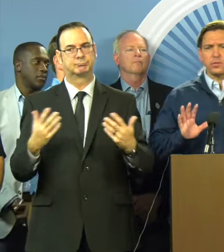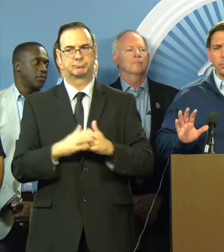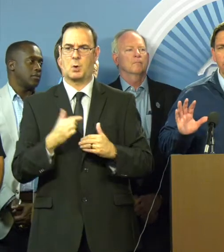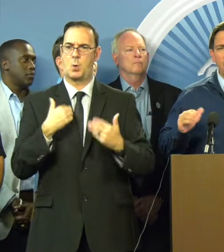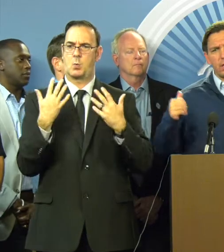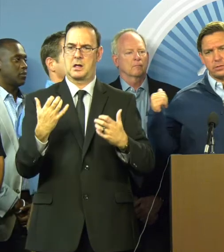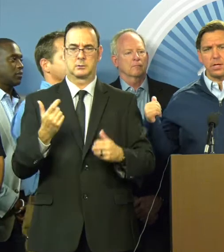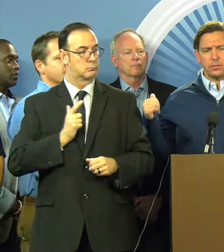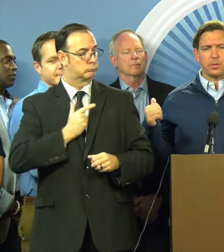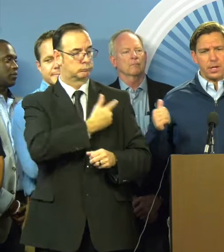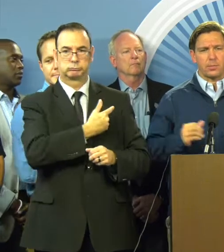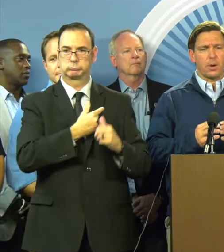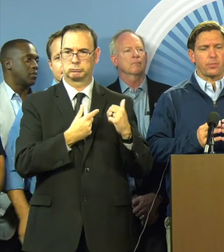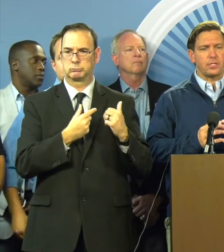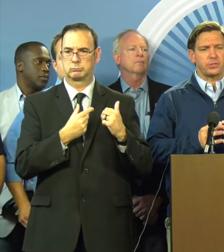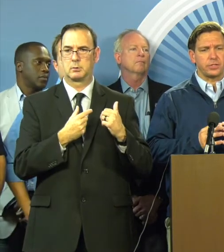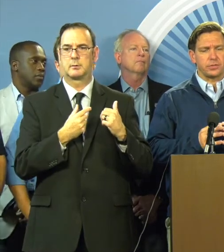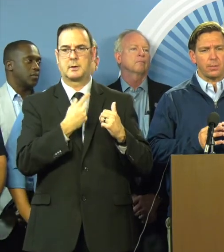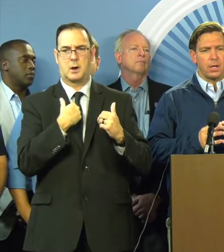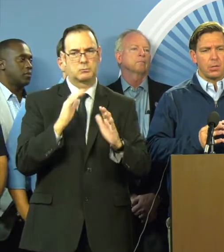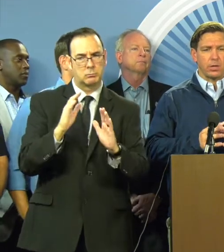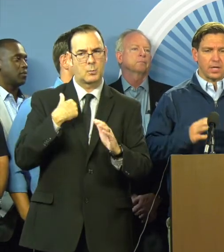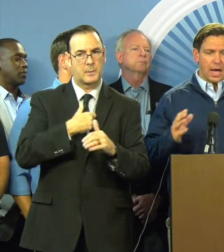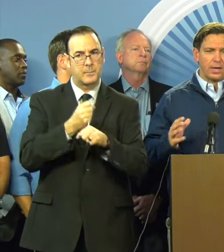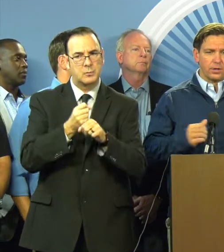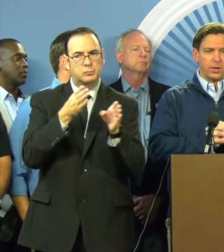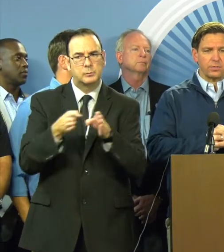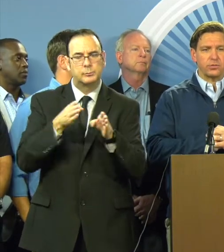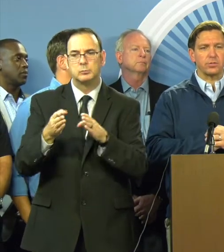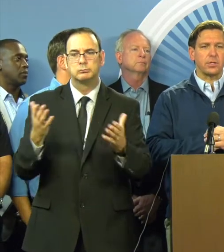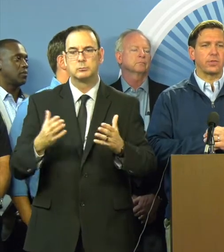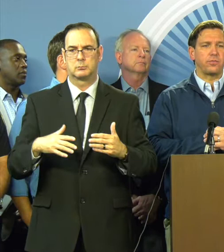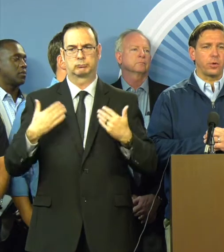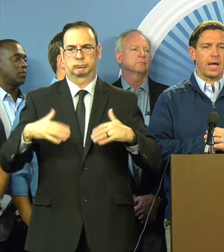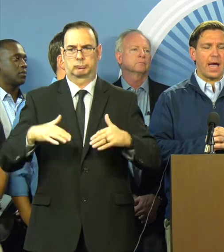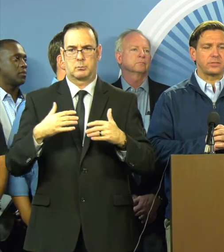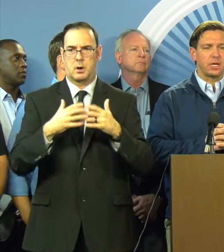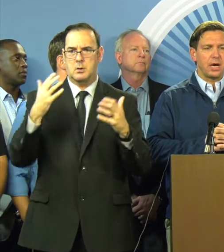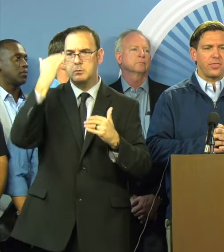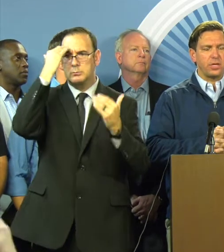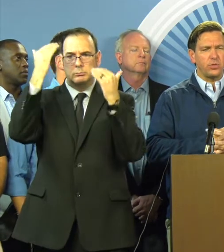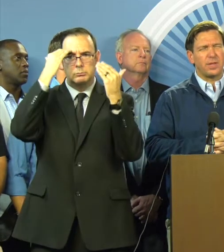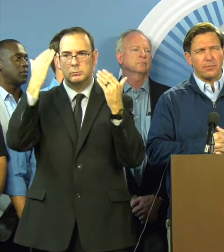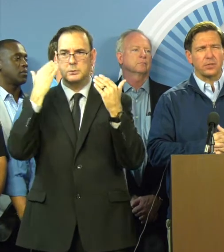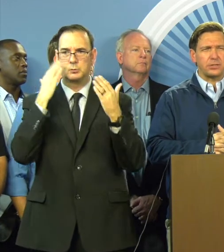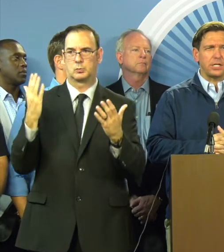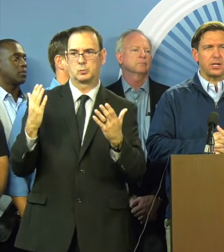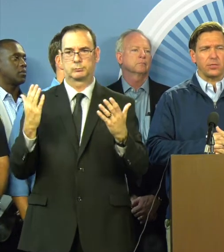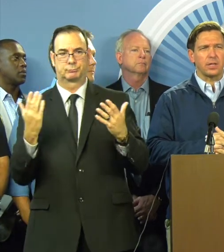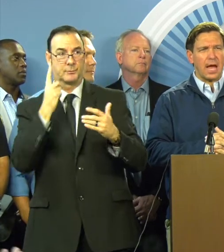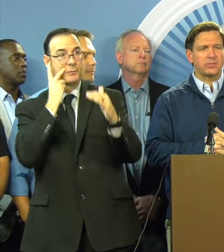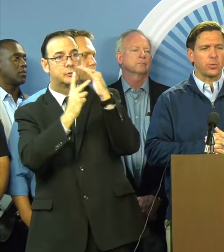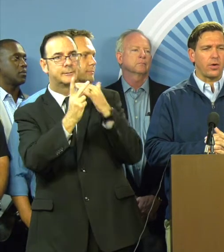one thing to just point out is, as they're making the preparations is, there's a high degree of uncertainty with the forecast. I think you've definitely